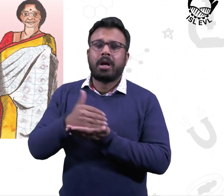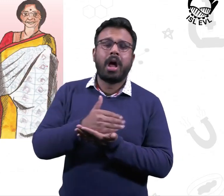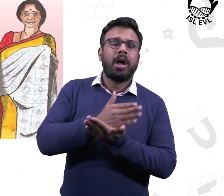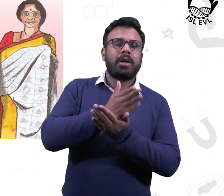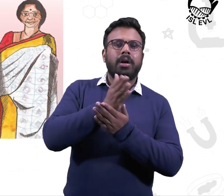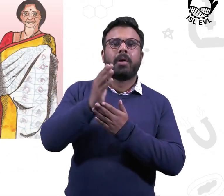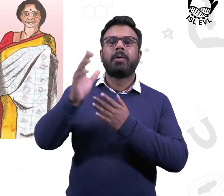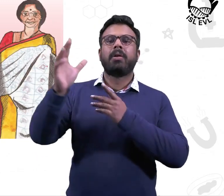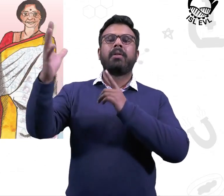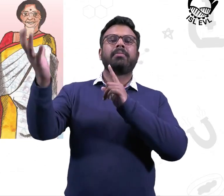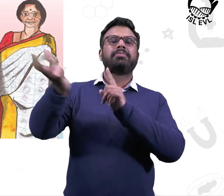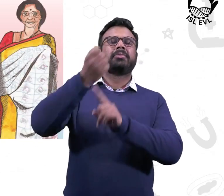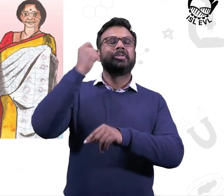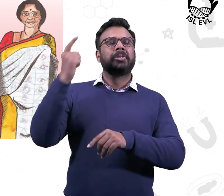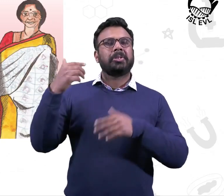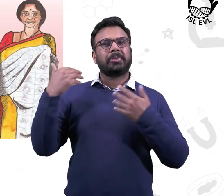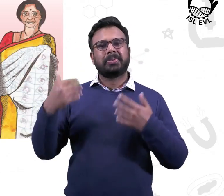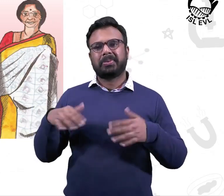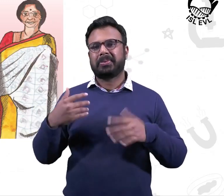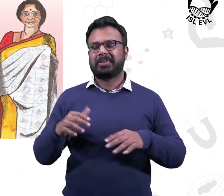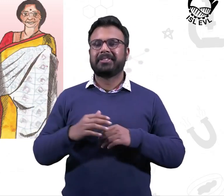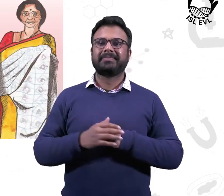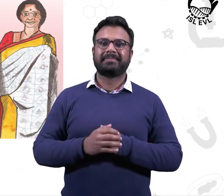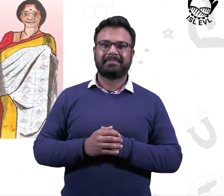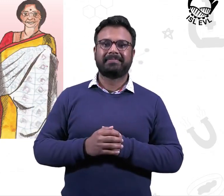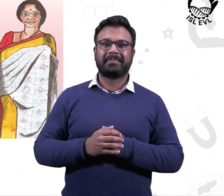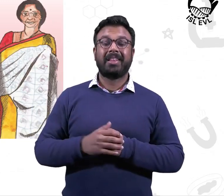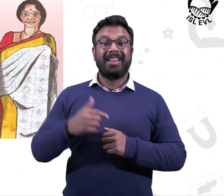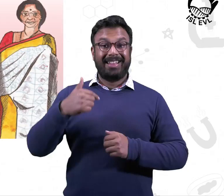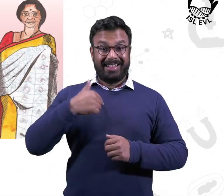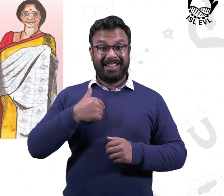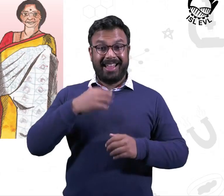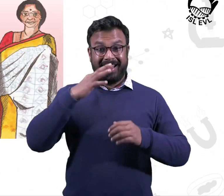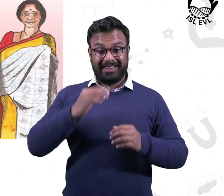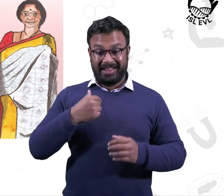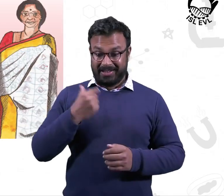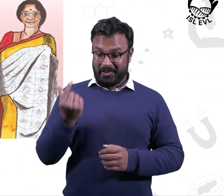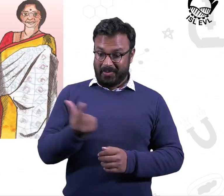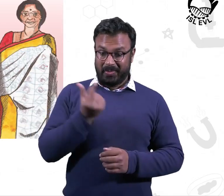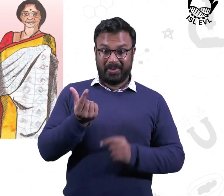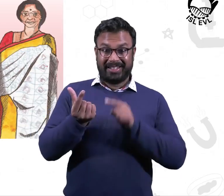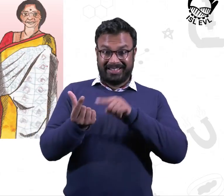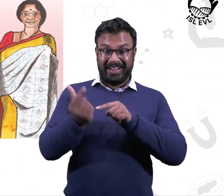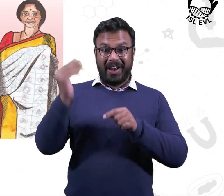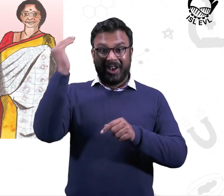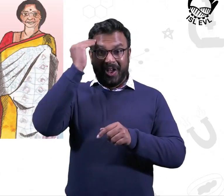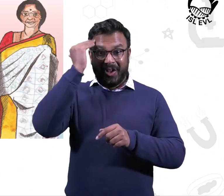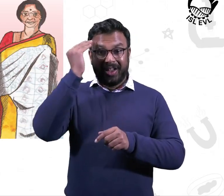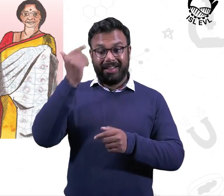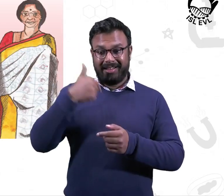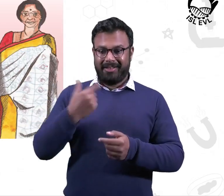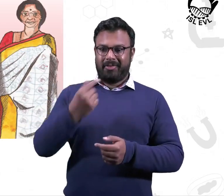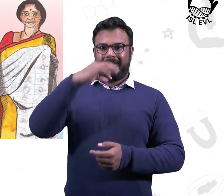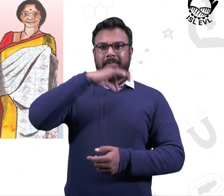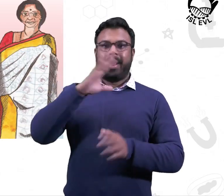has navigated it very well, and she wants to continue doing that as she opens up the secrets of